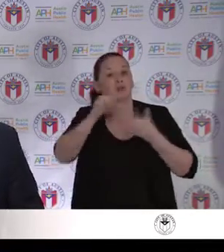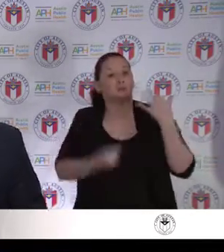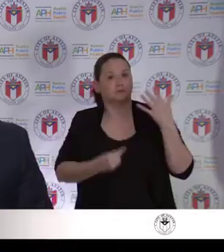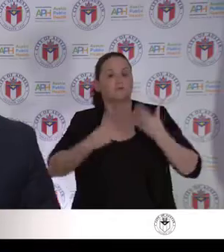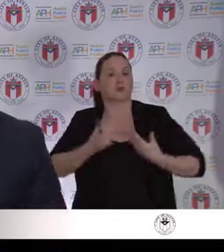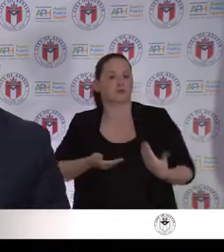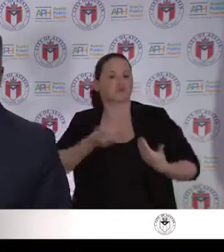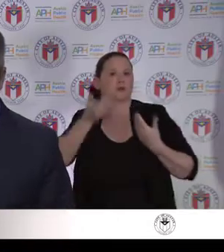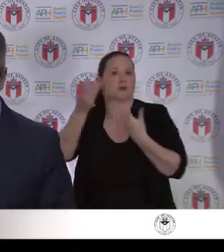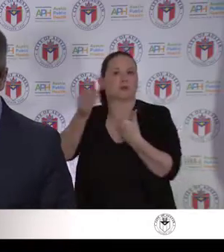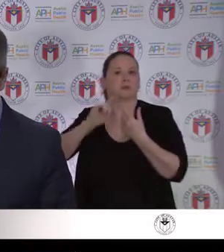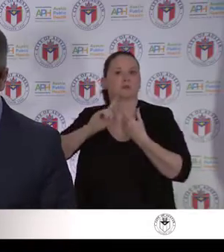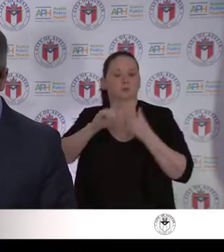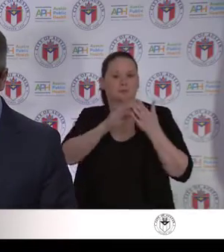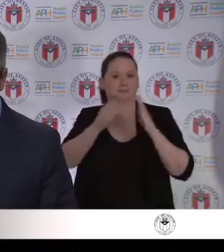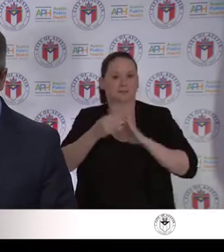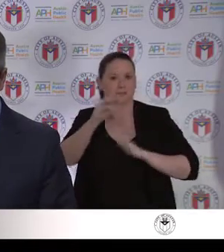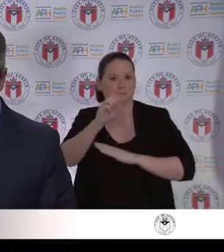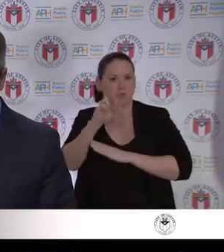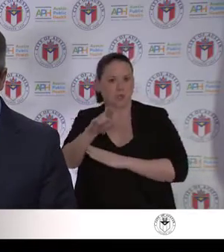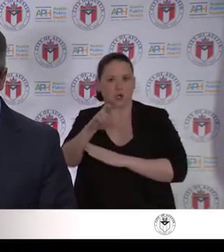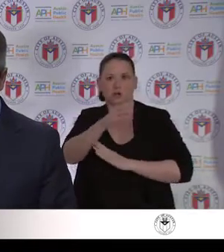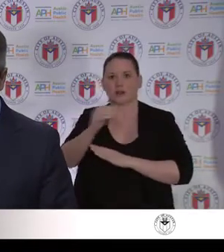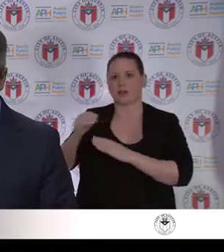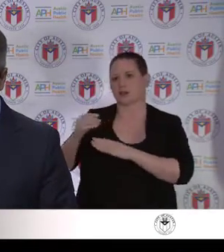mayor, the city manager, and the county judge,